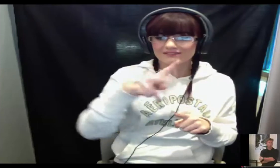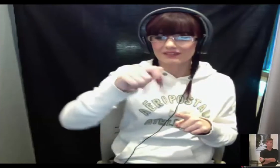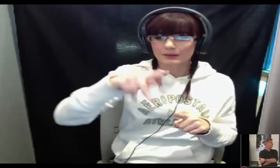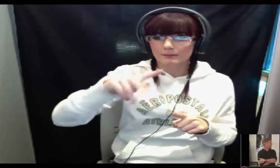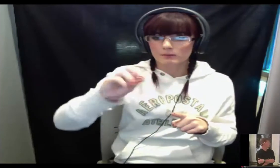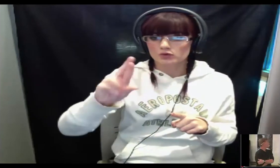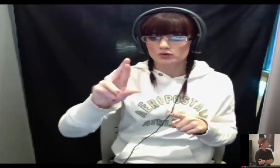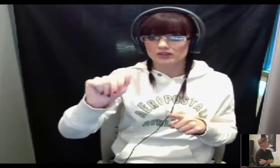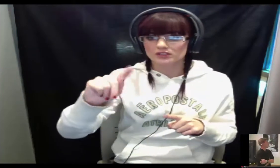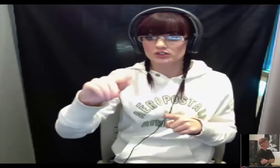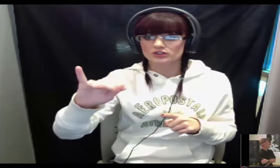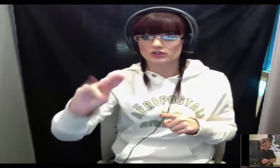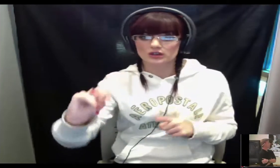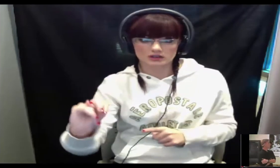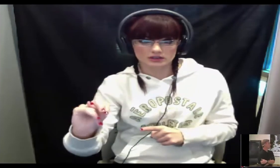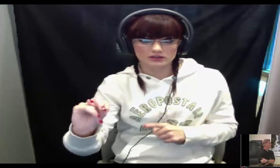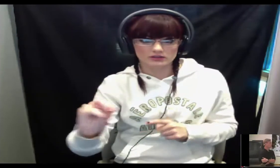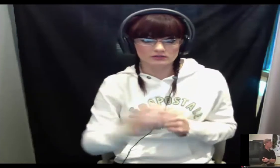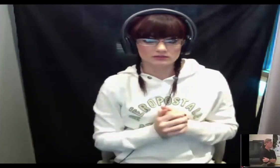evaporation.